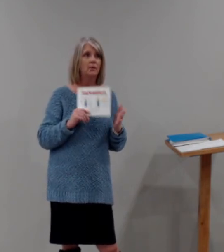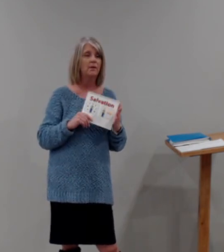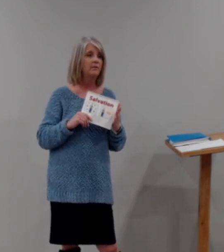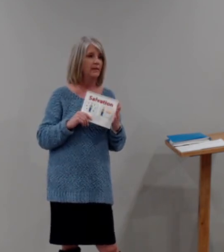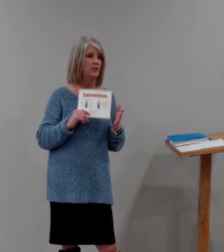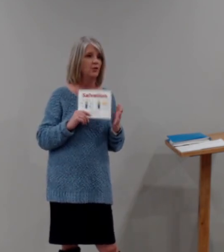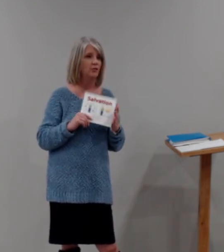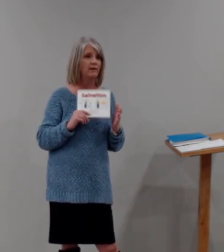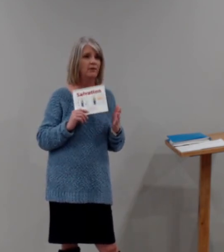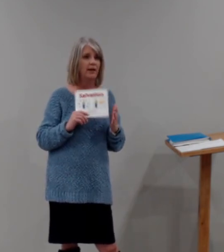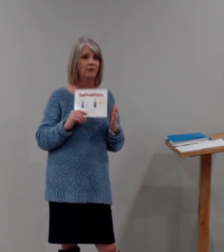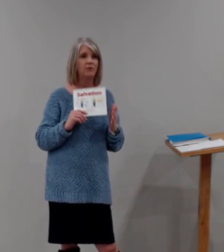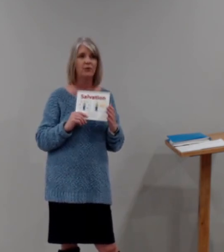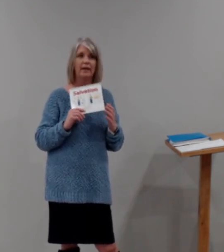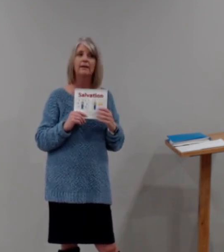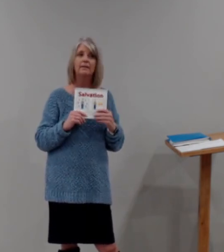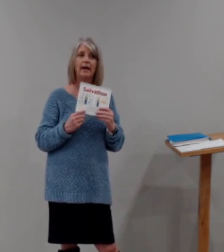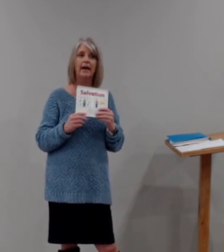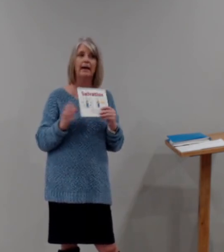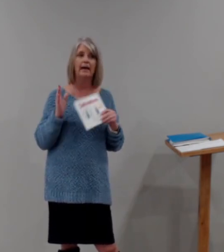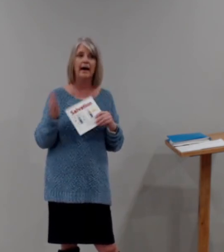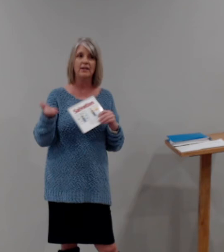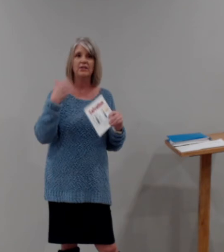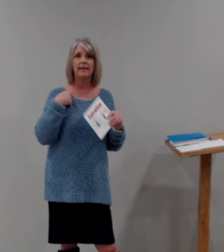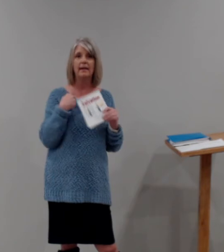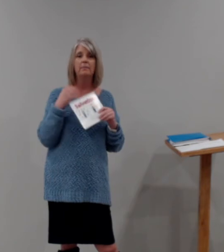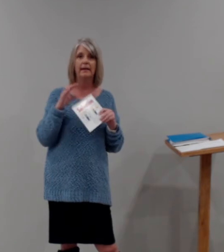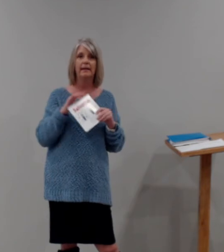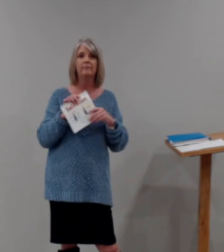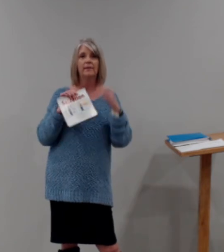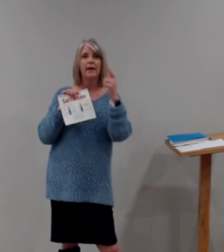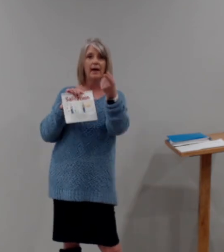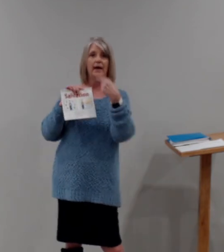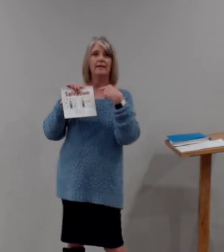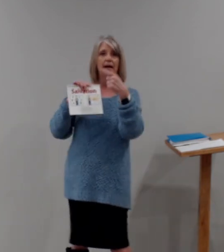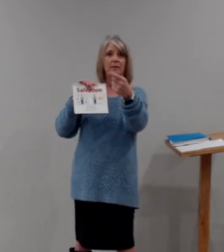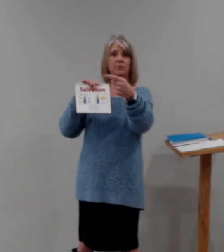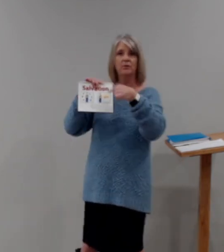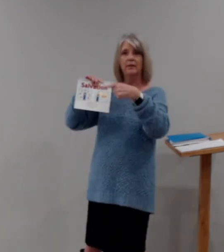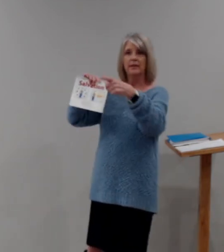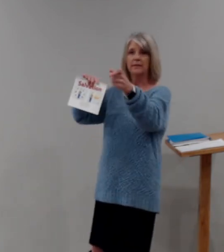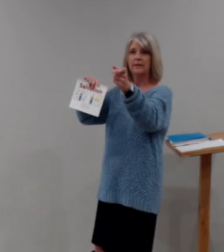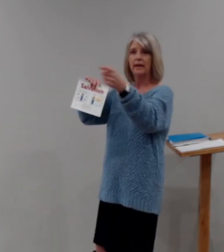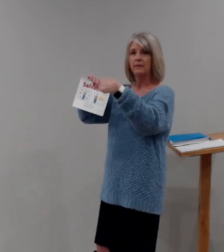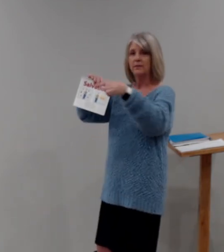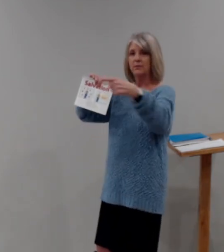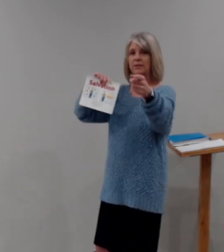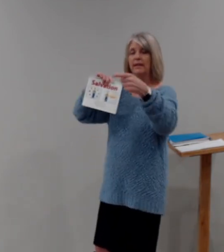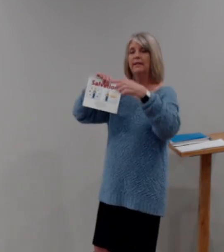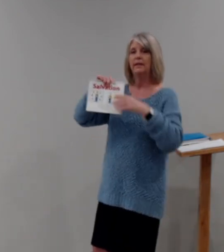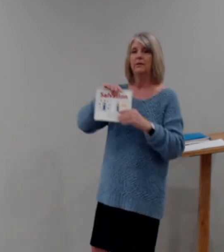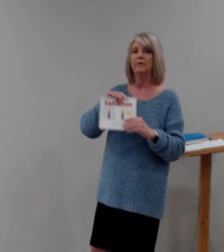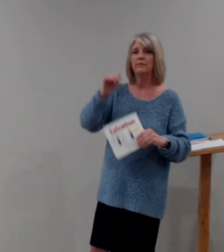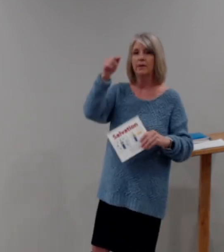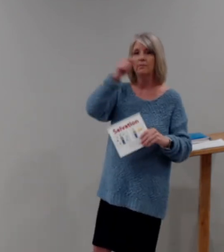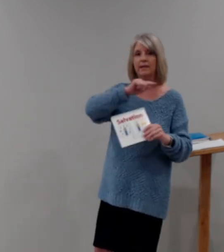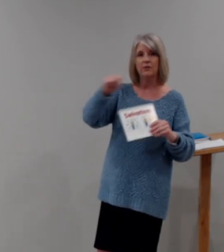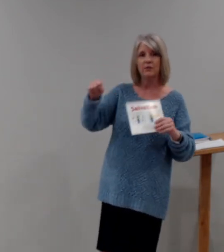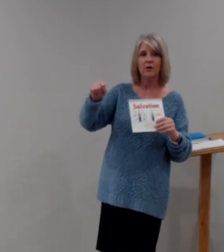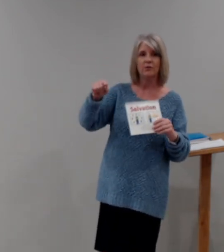of the things you'll never ever forget. And it just hit me as I am doing this, kind of as we're standing here. If somebody goes across